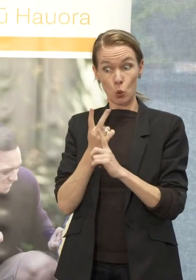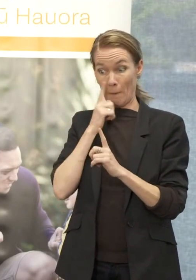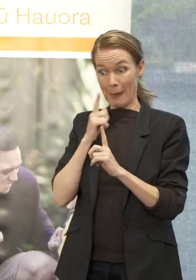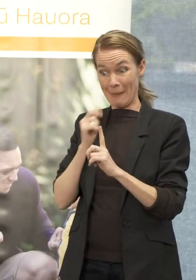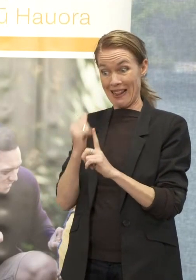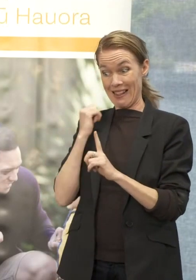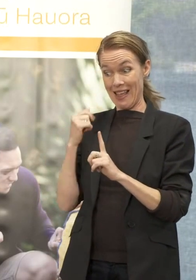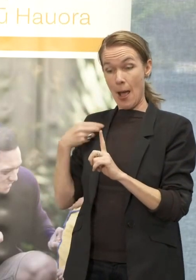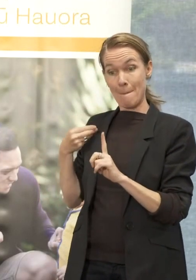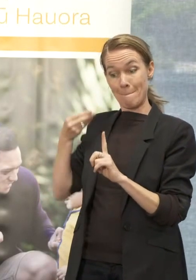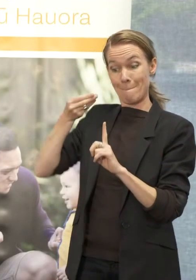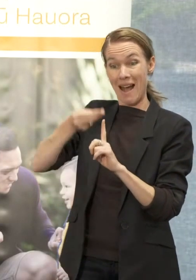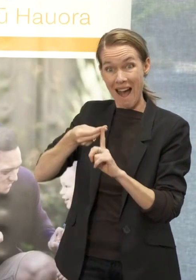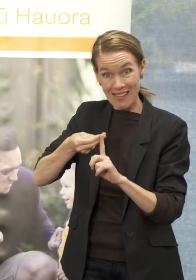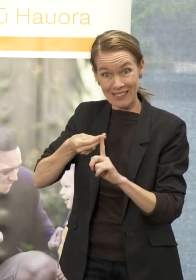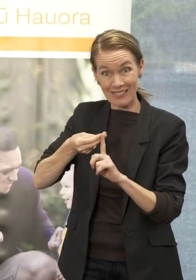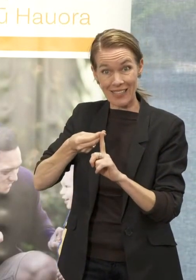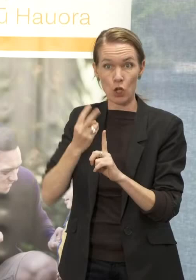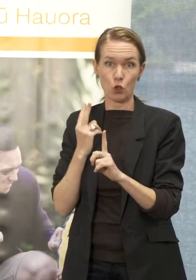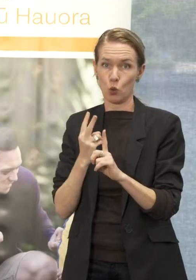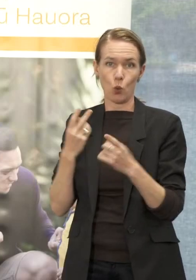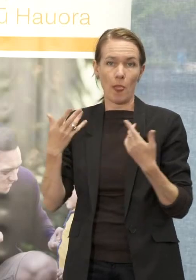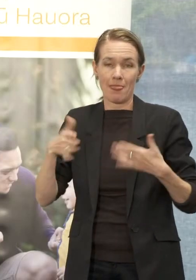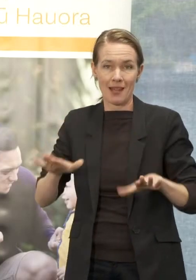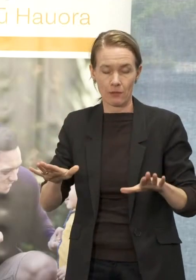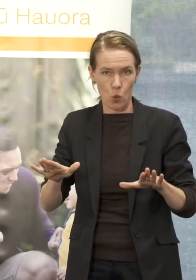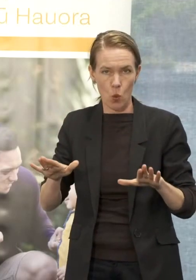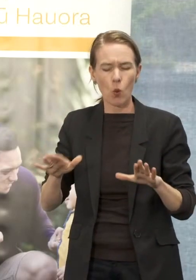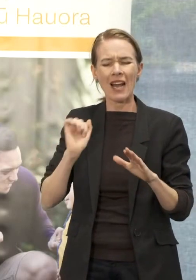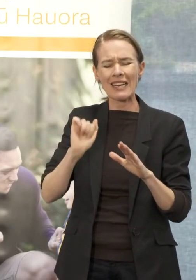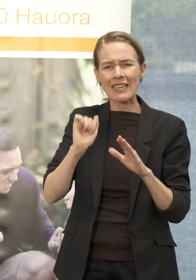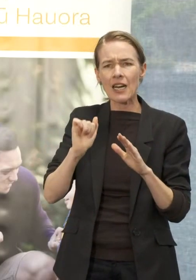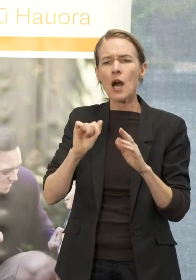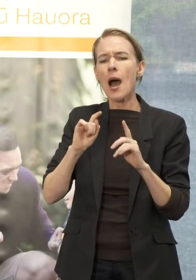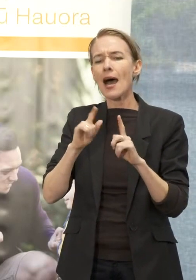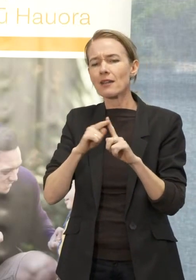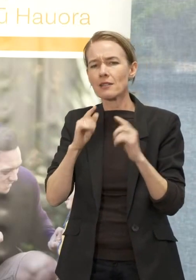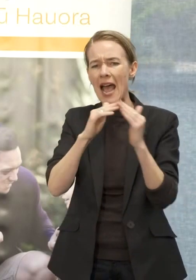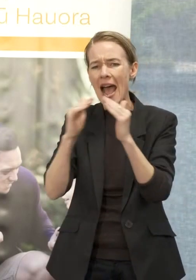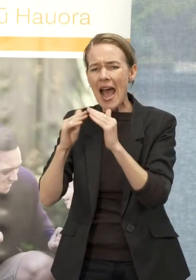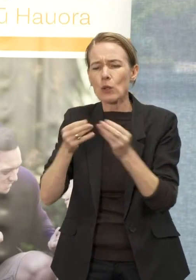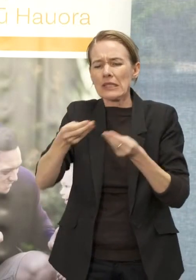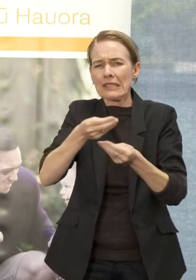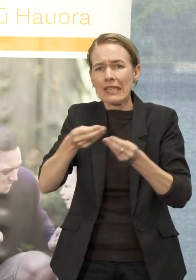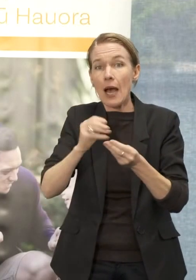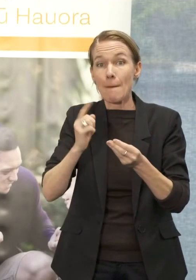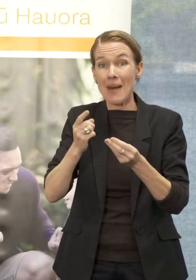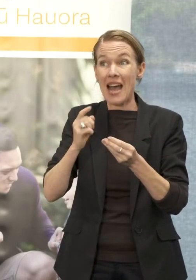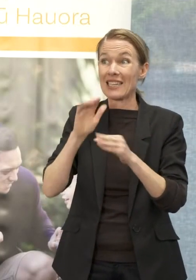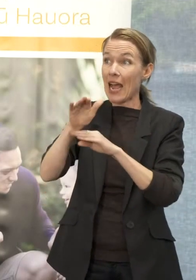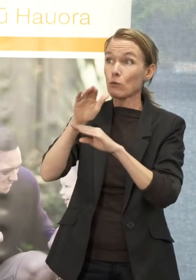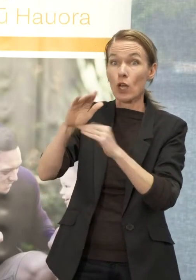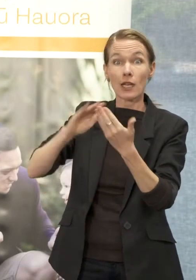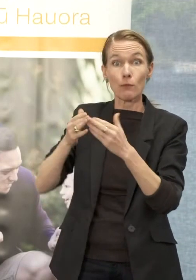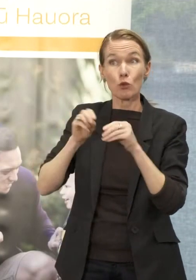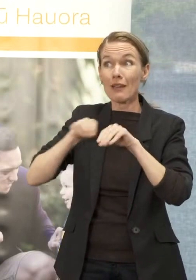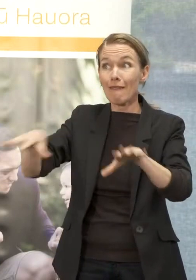the subsequent movements of these 2 cases other than their close household contacts.